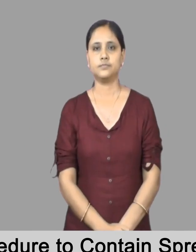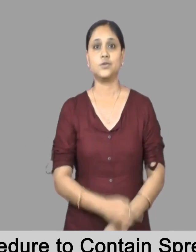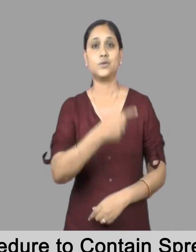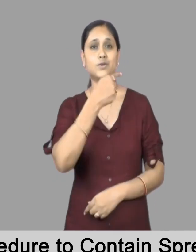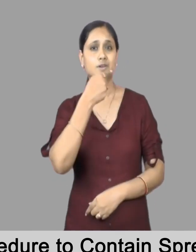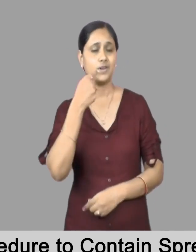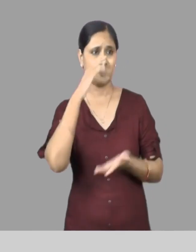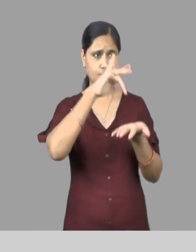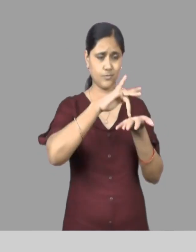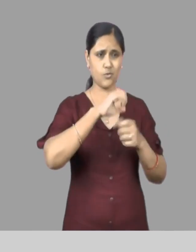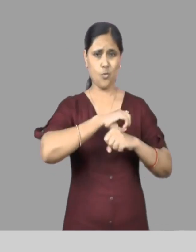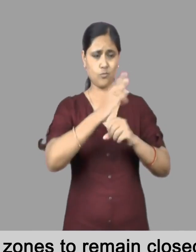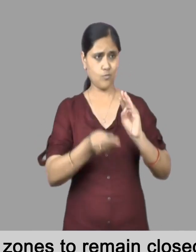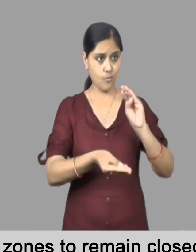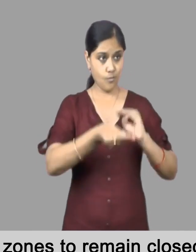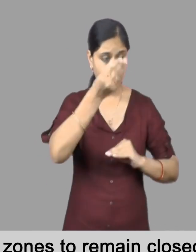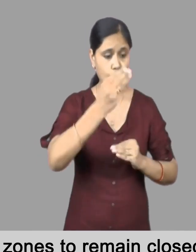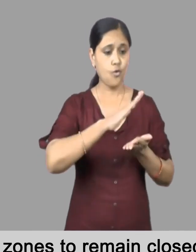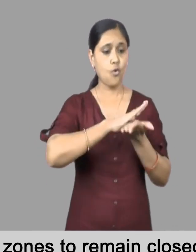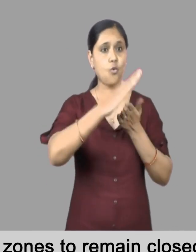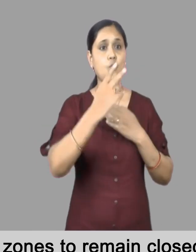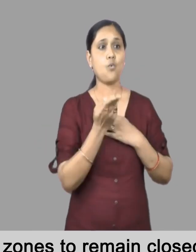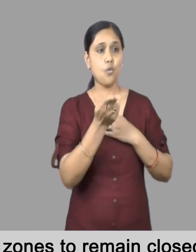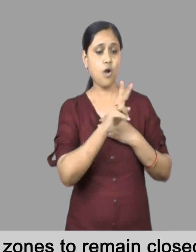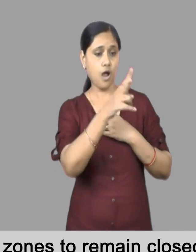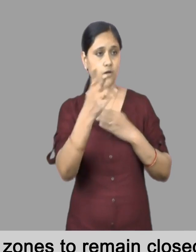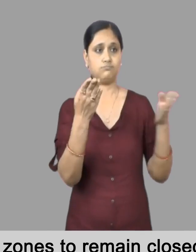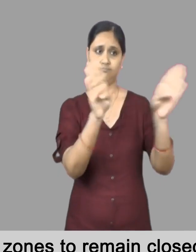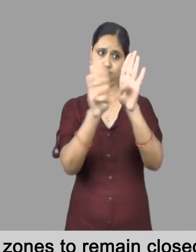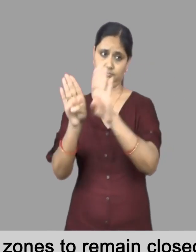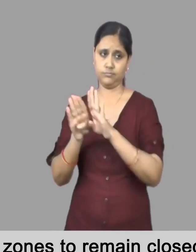units. Hotels in containment zones to remain closed.